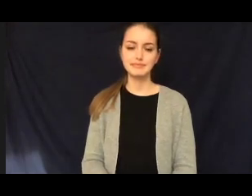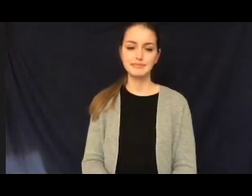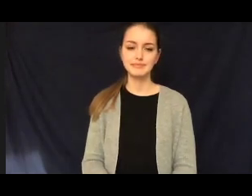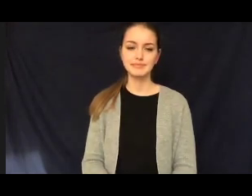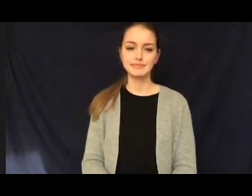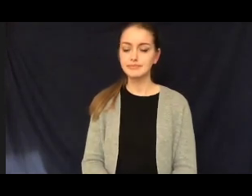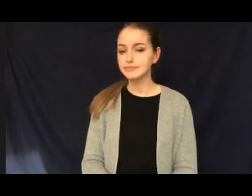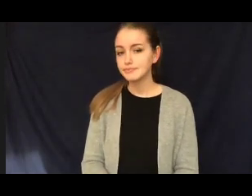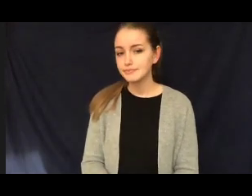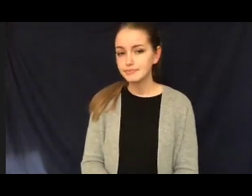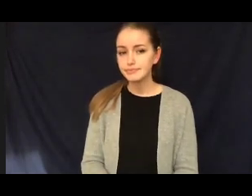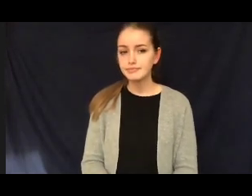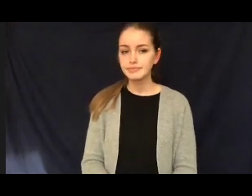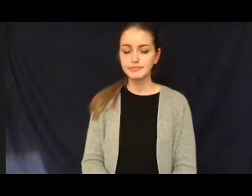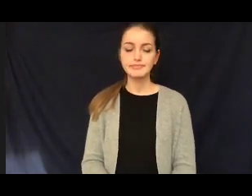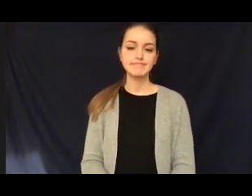And